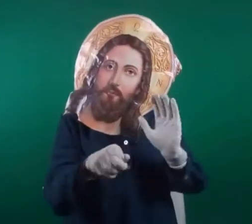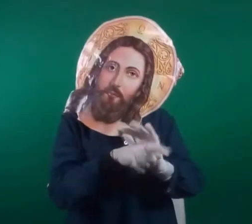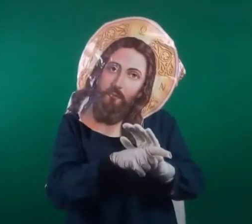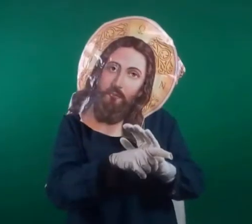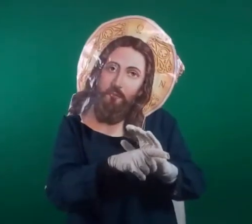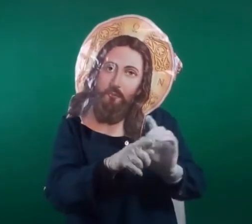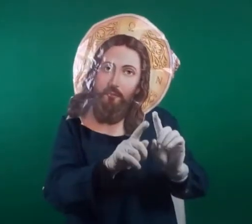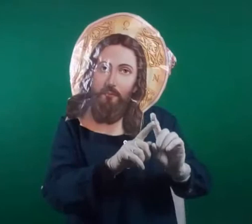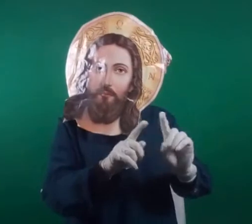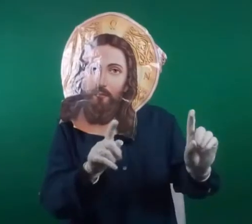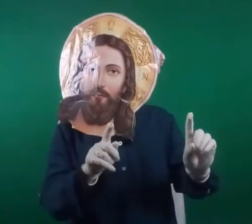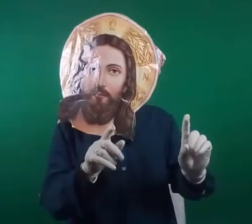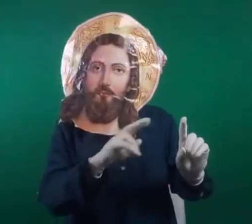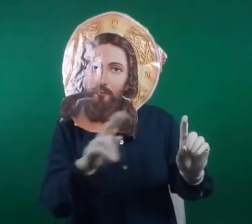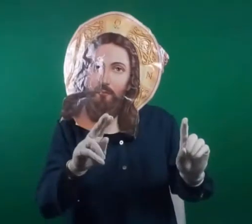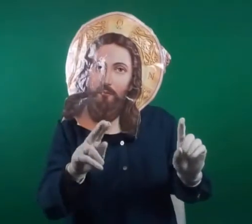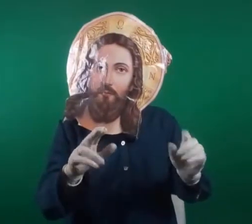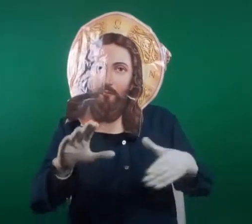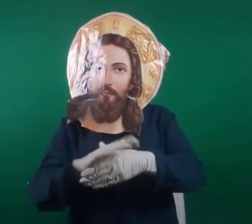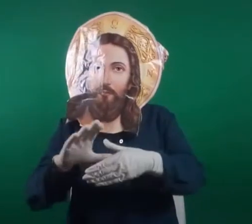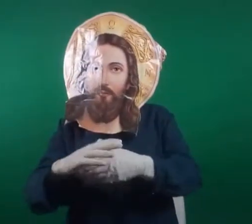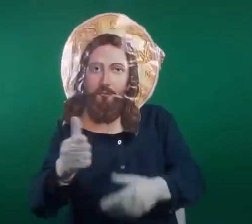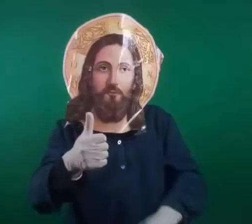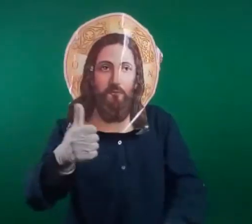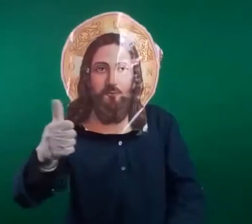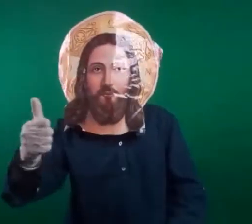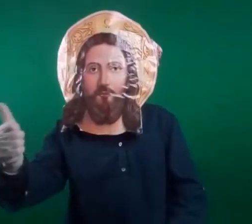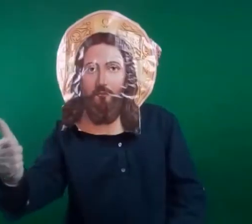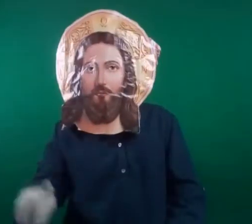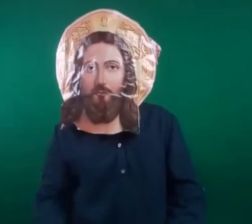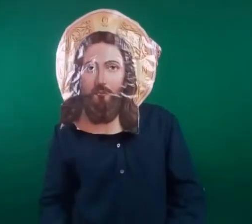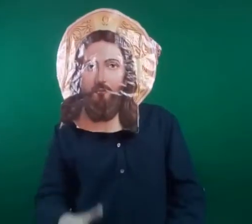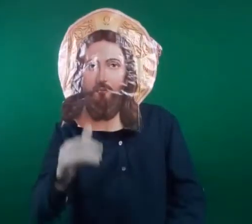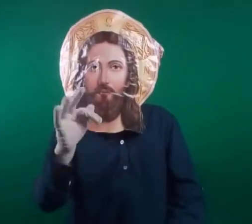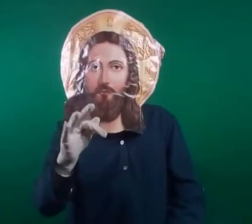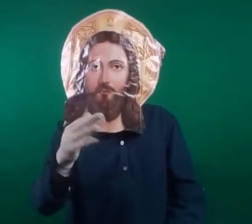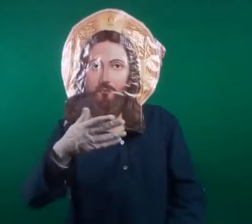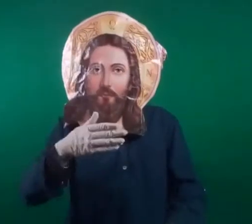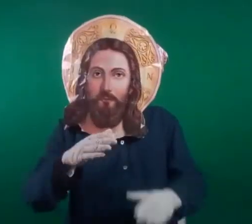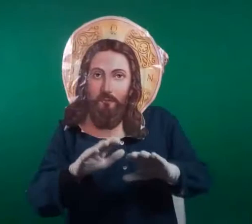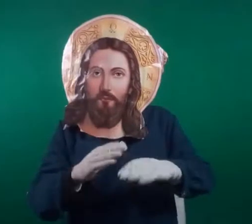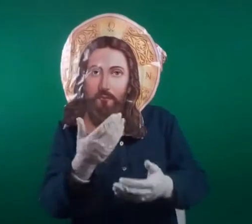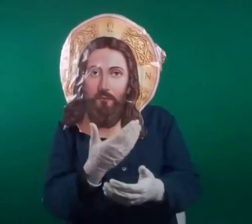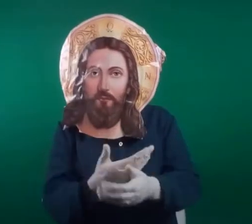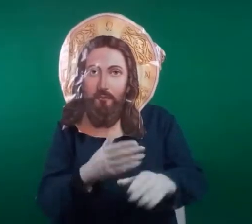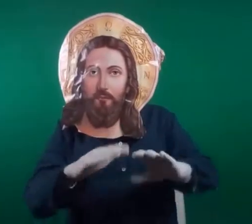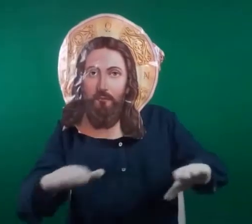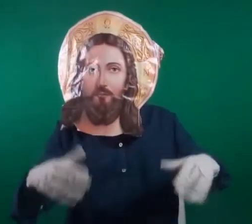things turn sour, they should not engage in adultery with any other, if they have brought a child into